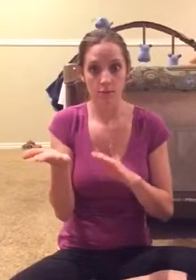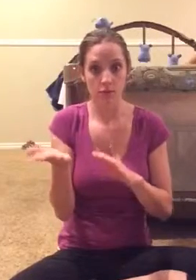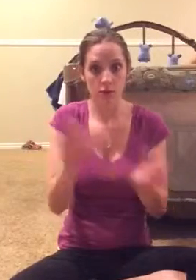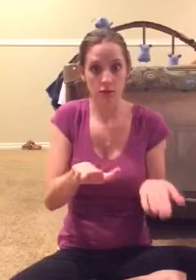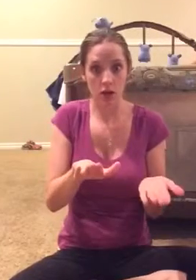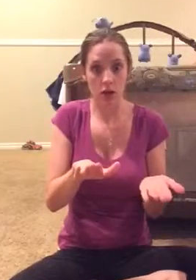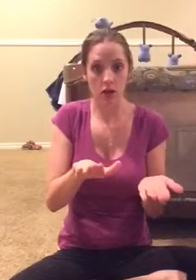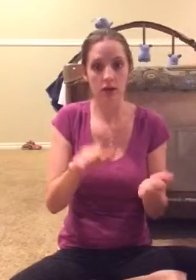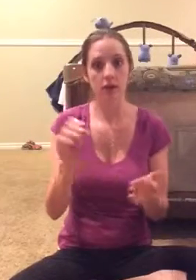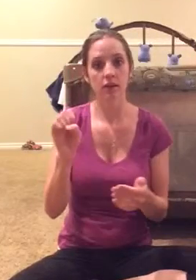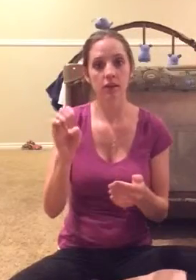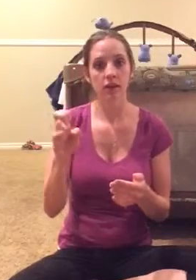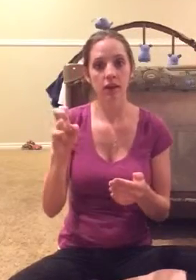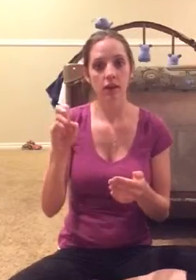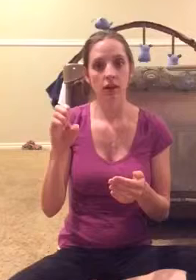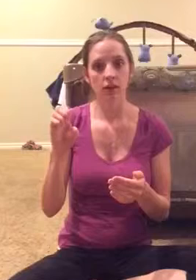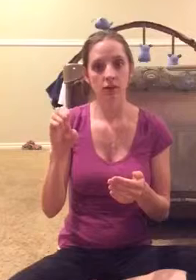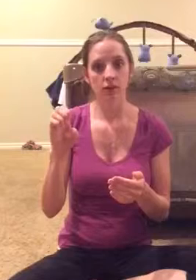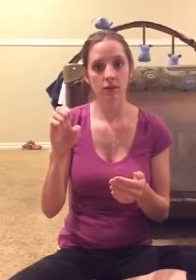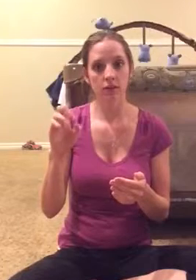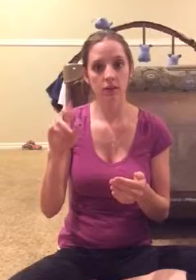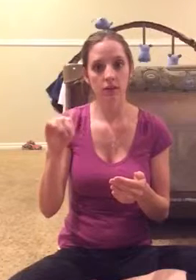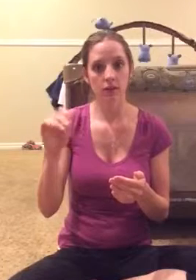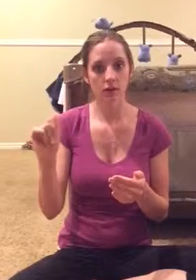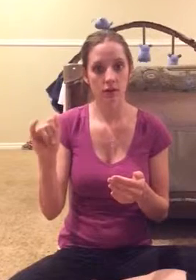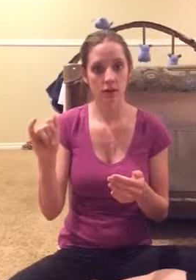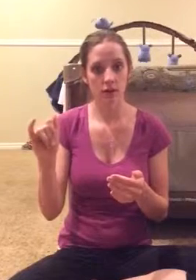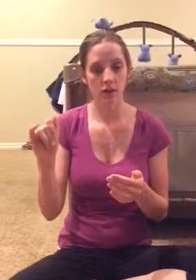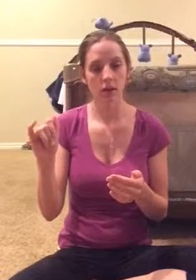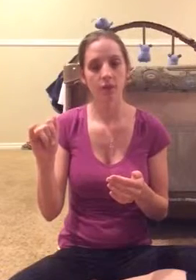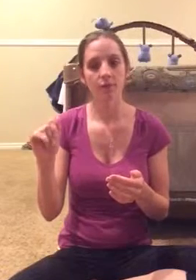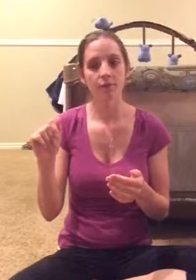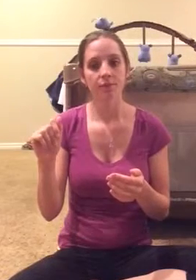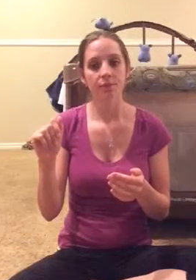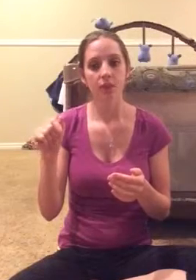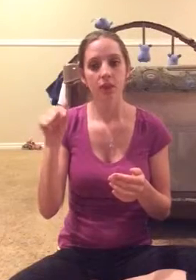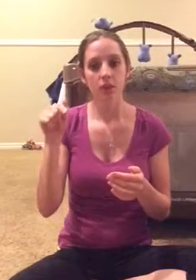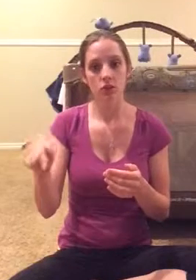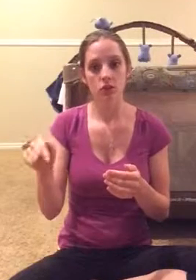Hadley, 13, of Harrisville, also died from injuries suffered in the accident.